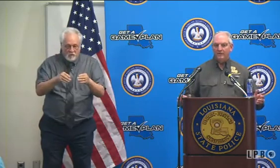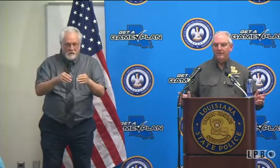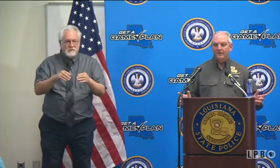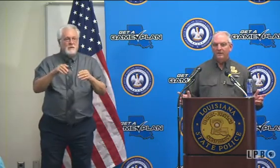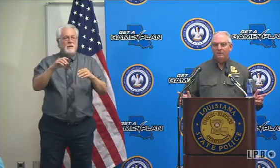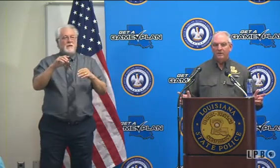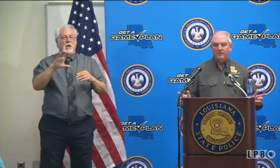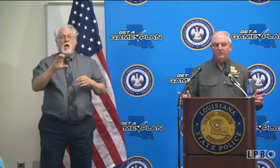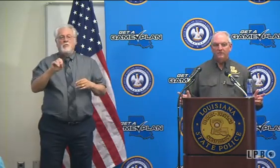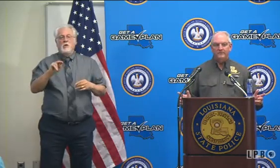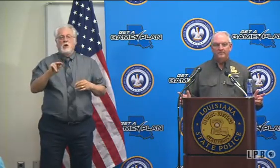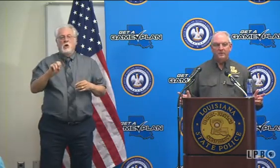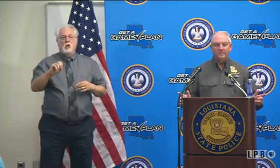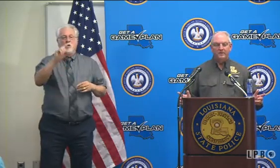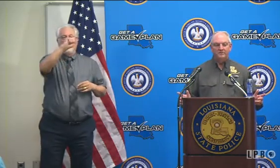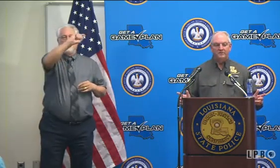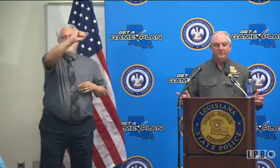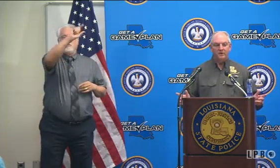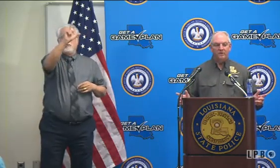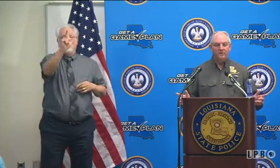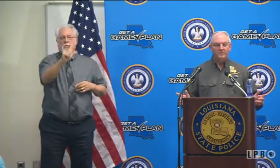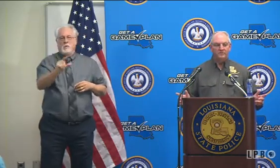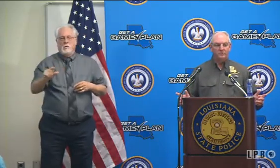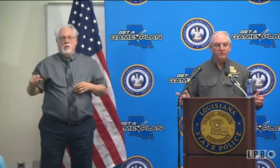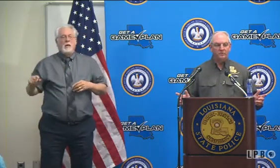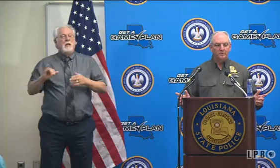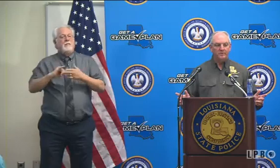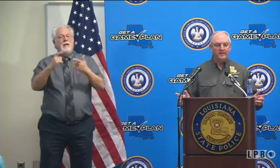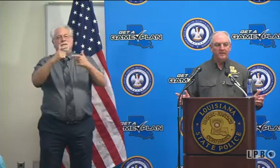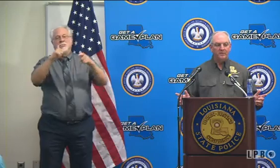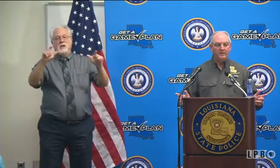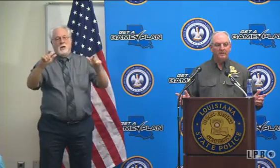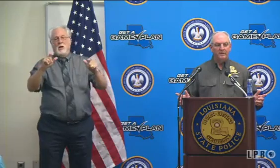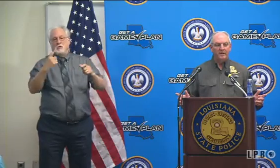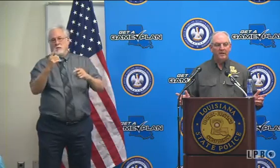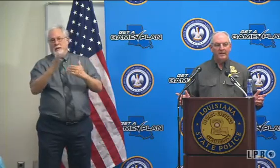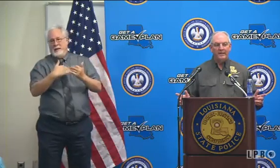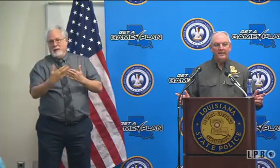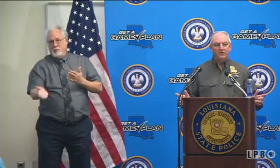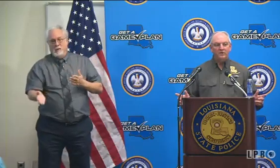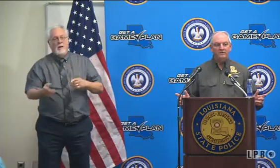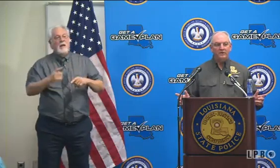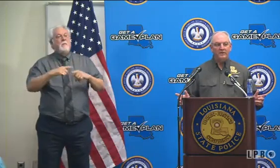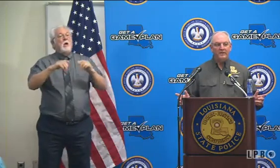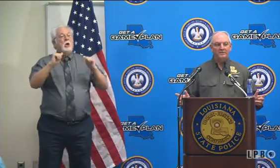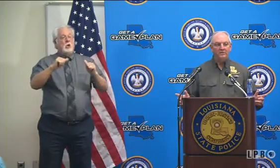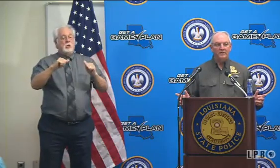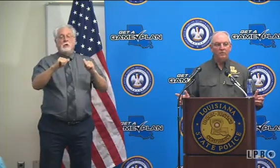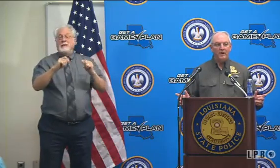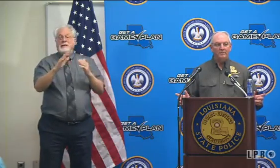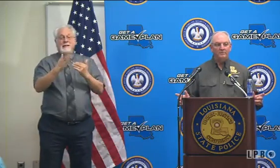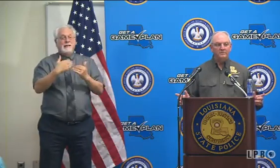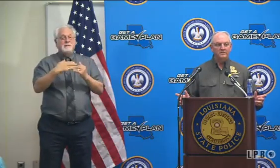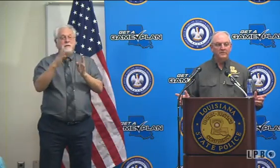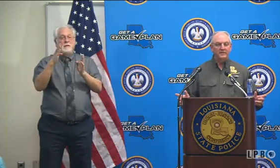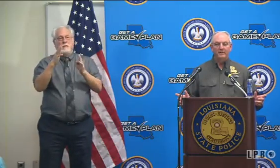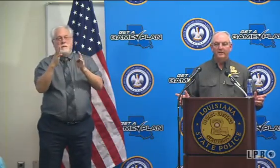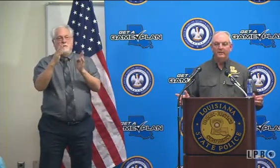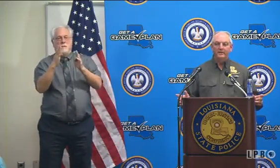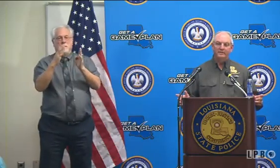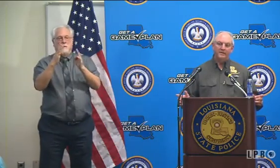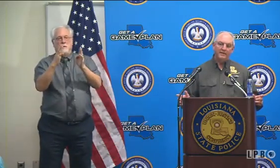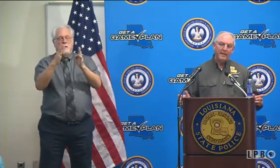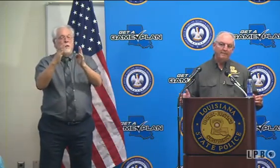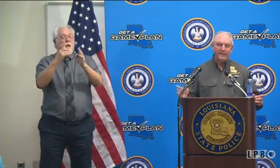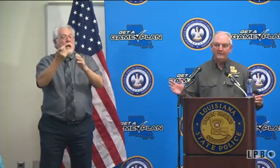the cone, because it's a very large storm to begin with, and it could very easily wobble just a little